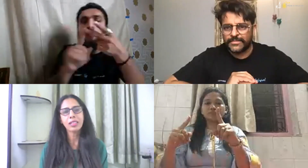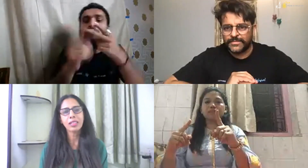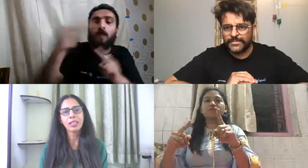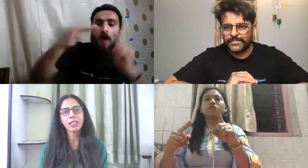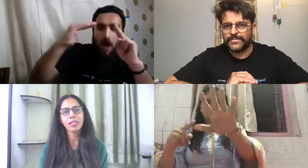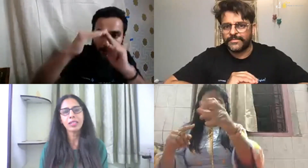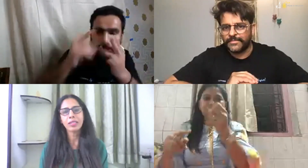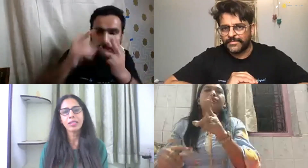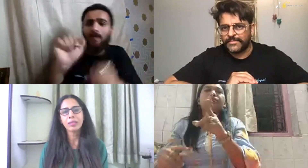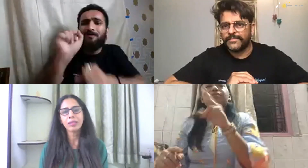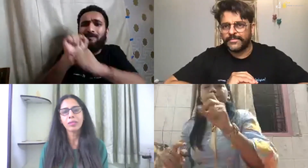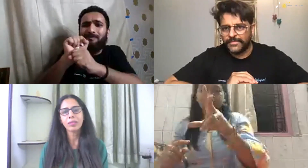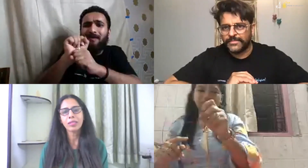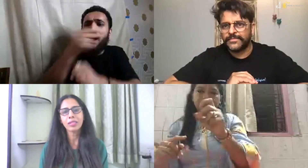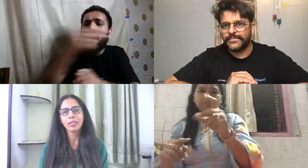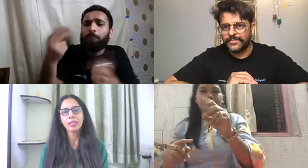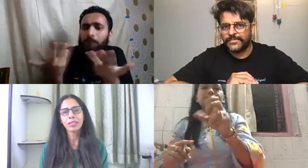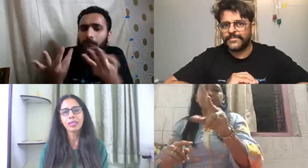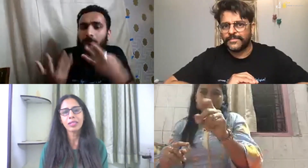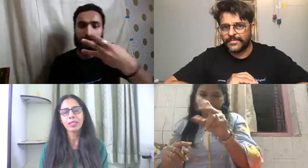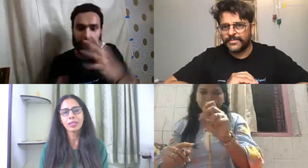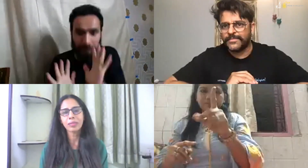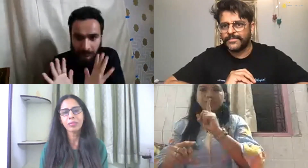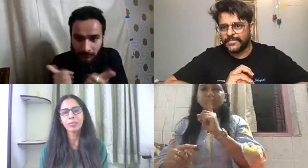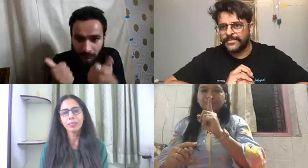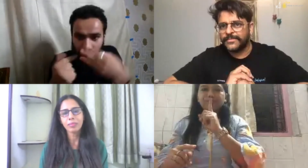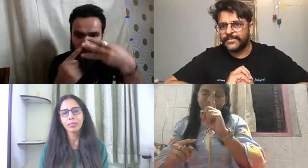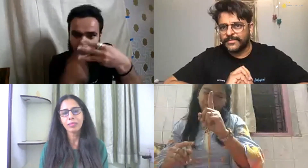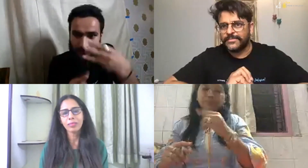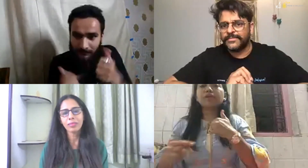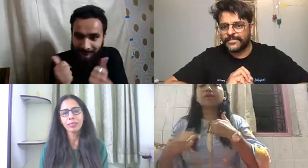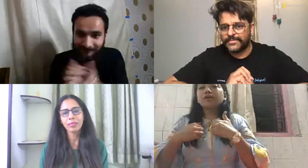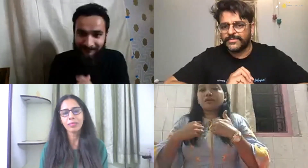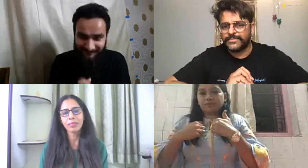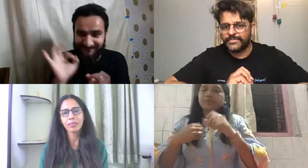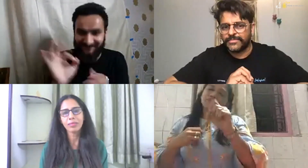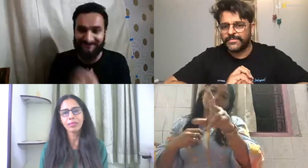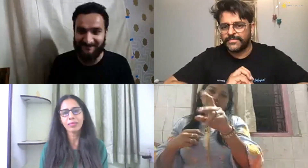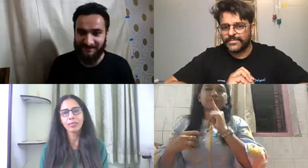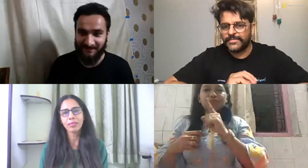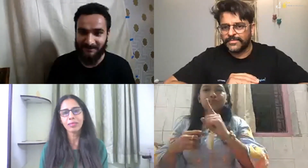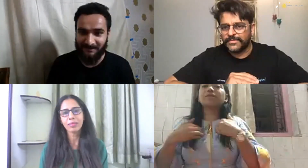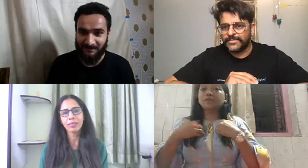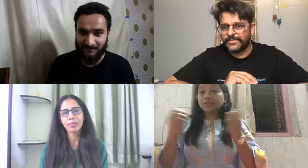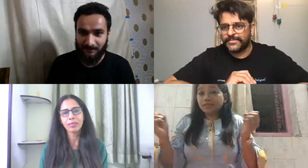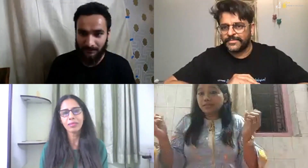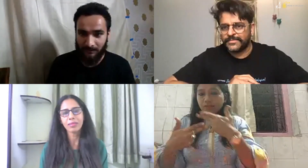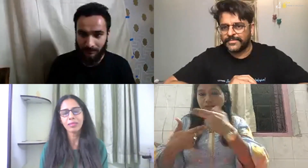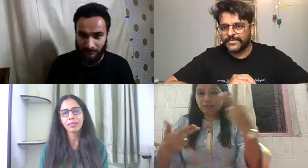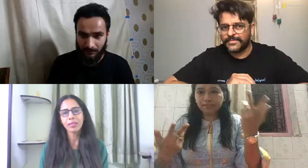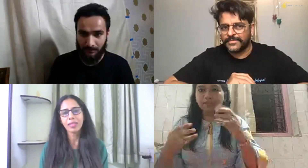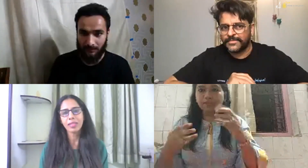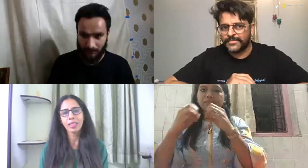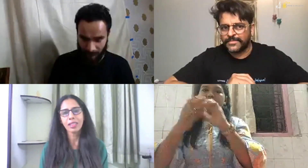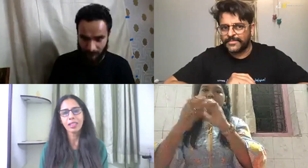introduce yourself? Like, what's your name? Where are you from? And the kind of work you do. All these 3 things. Oh, yeah, right.